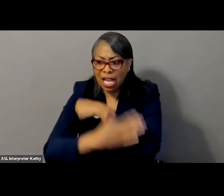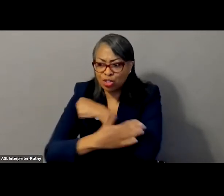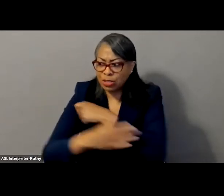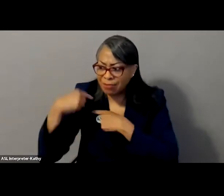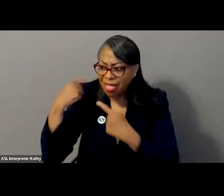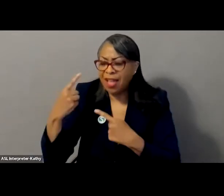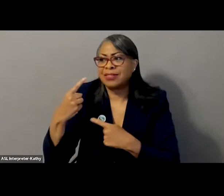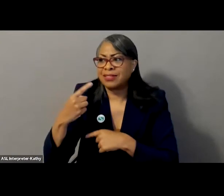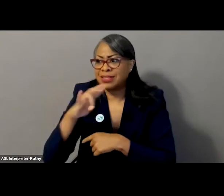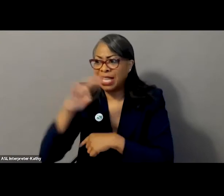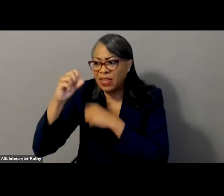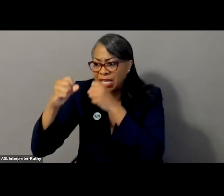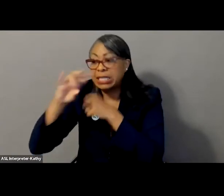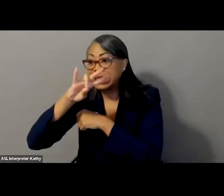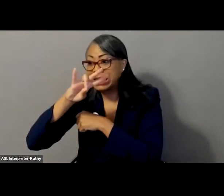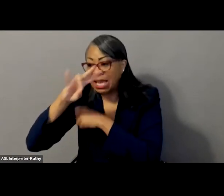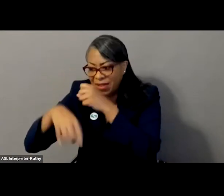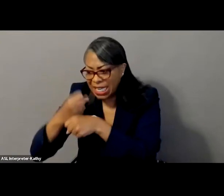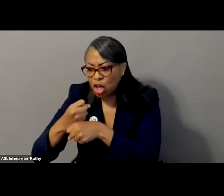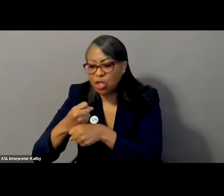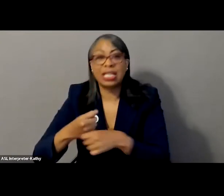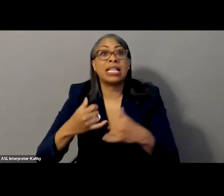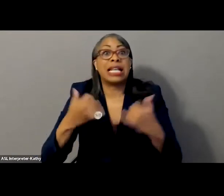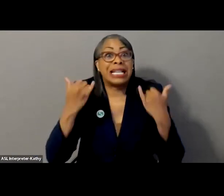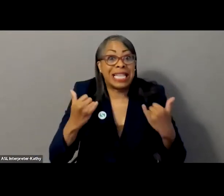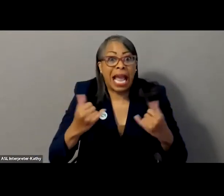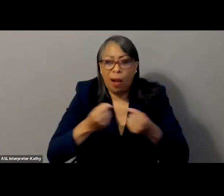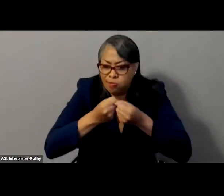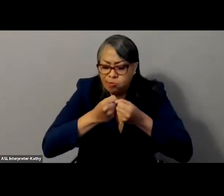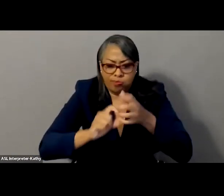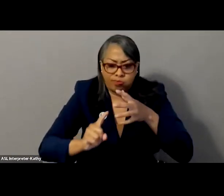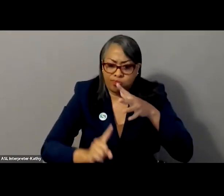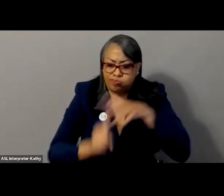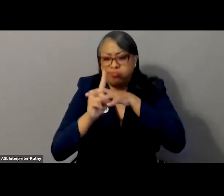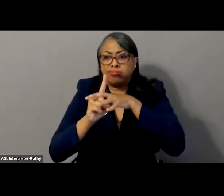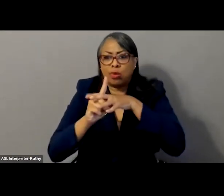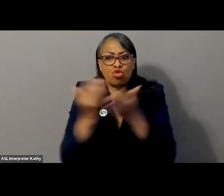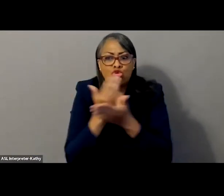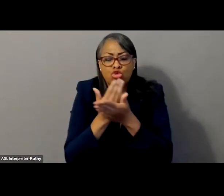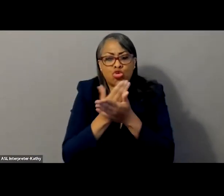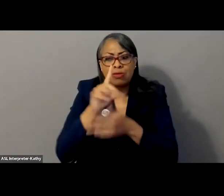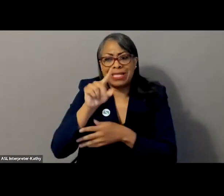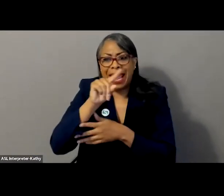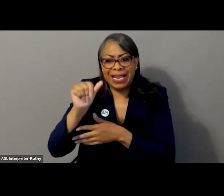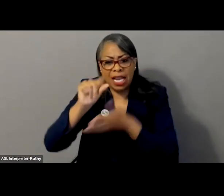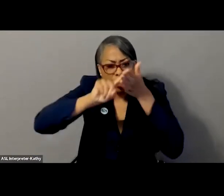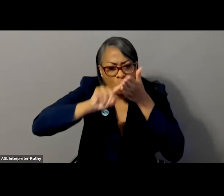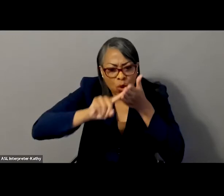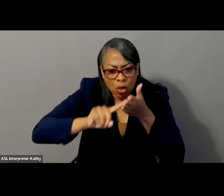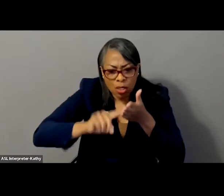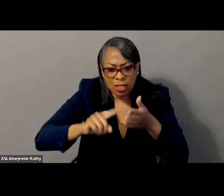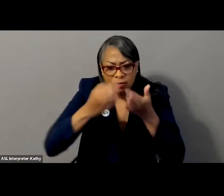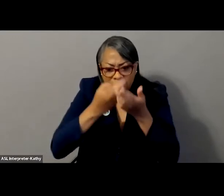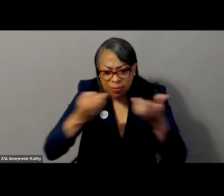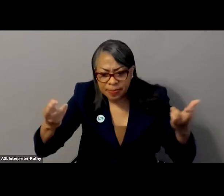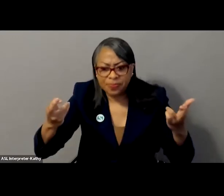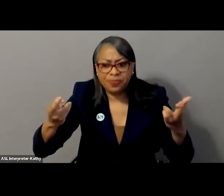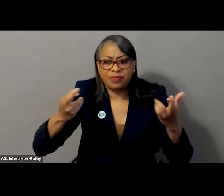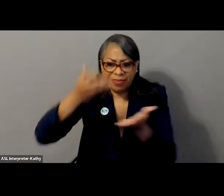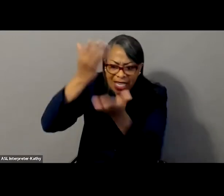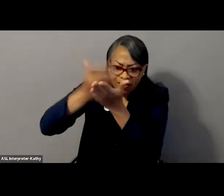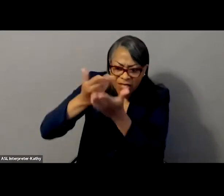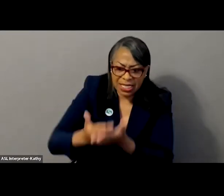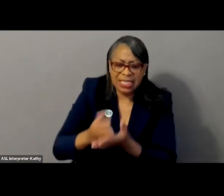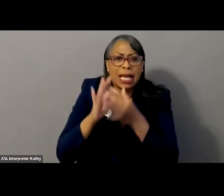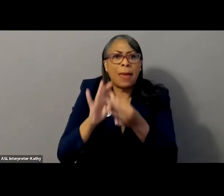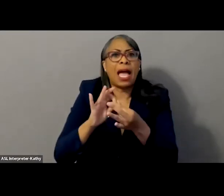there's an explosion of new data sources that could reasonably provide evidence about the functioning of education and about